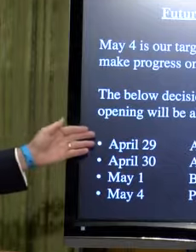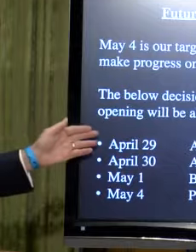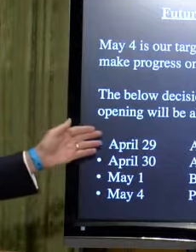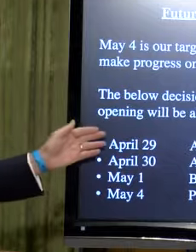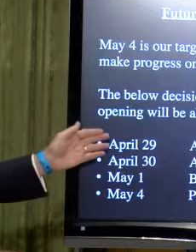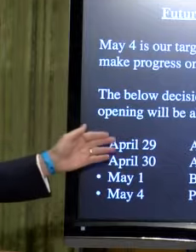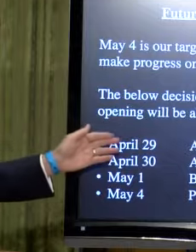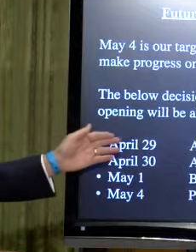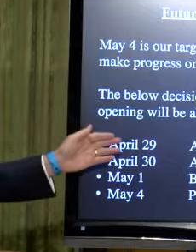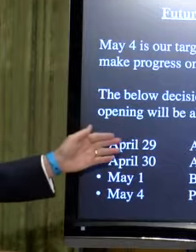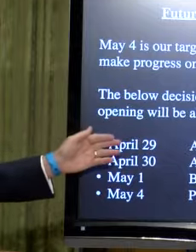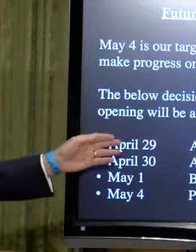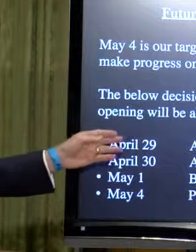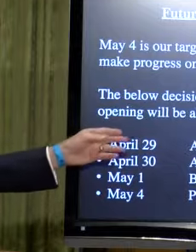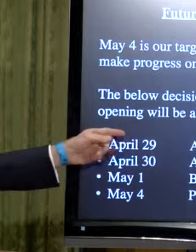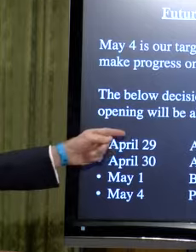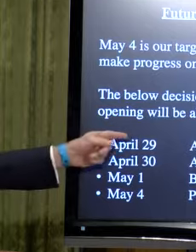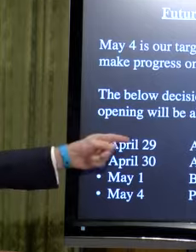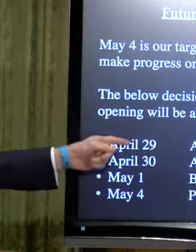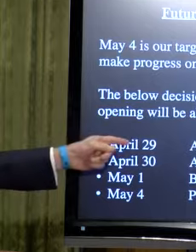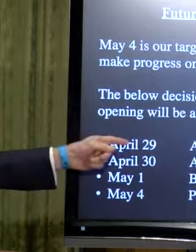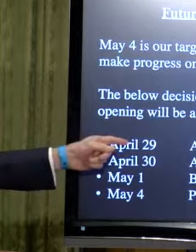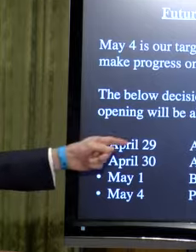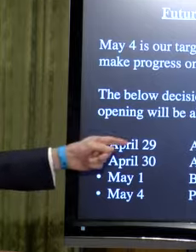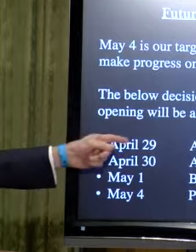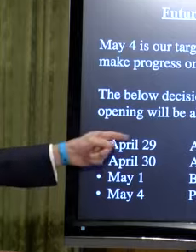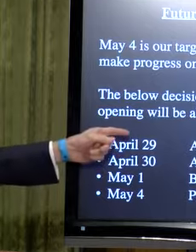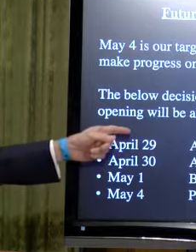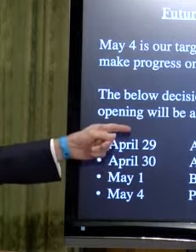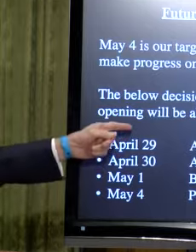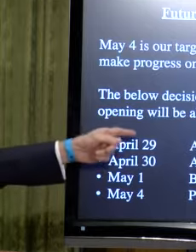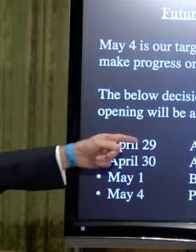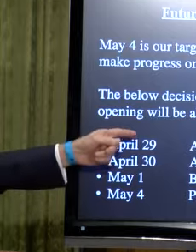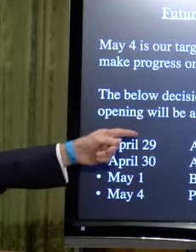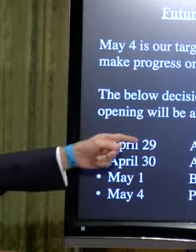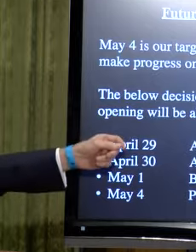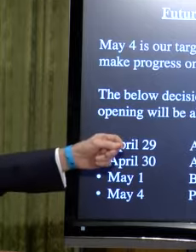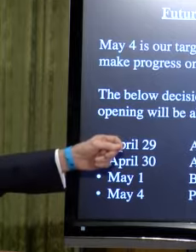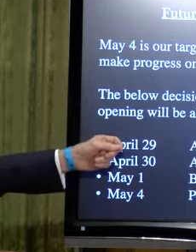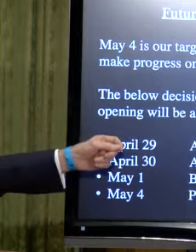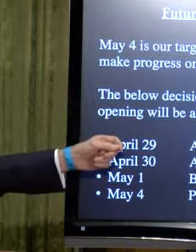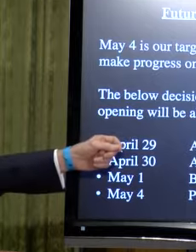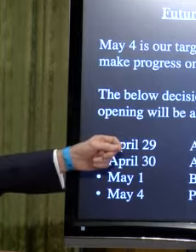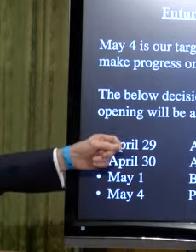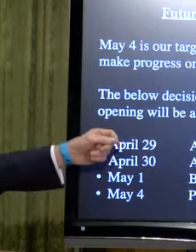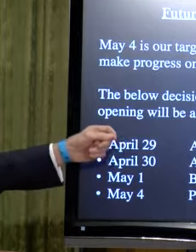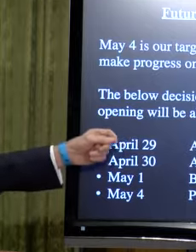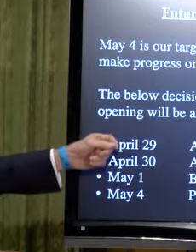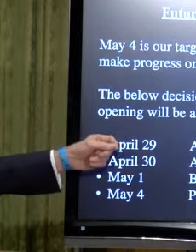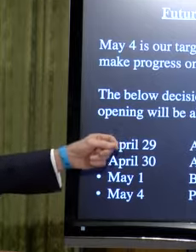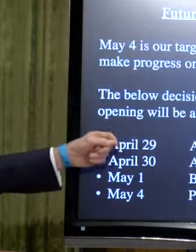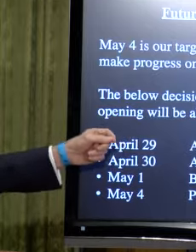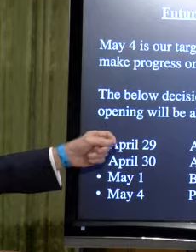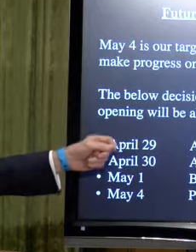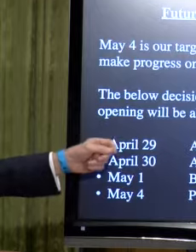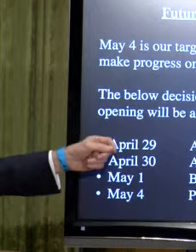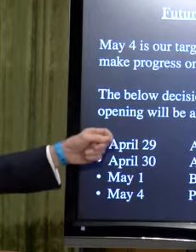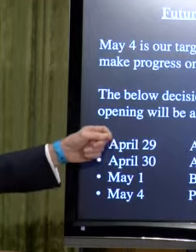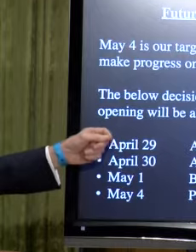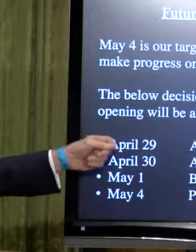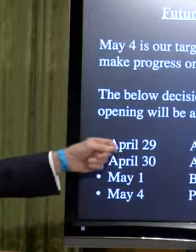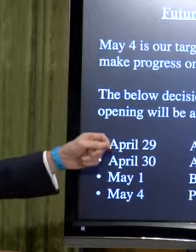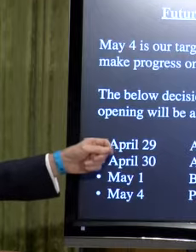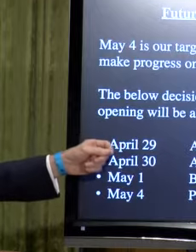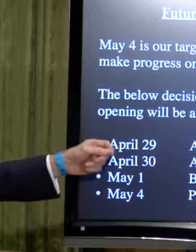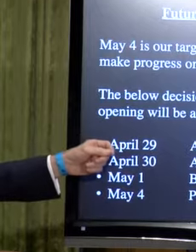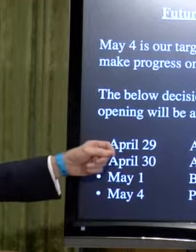which is next Wednesday, I believe it is, we'll have an announcement on a restaurant decision. It doesn't say whether that decision is